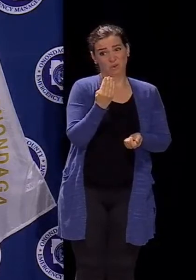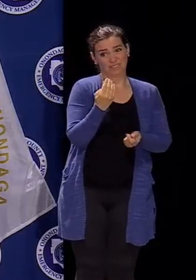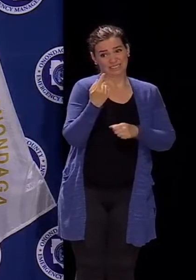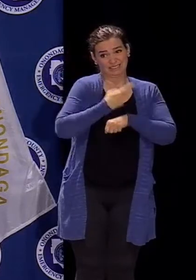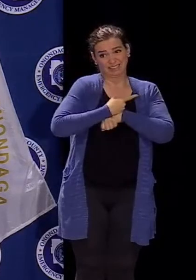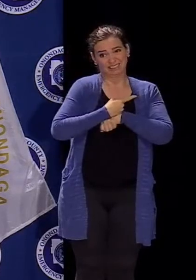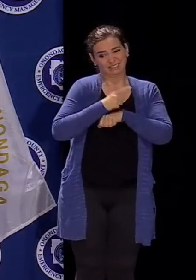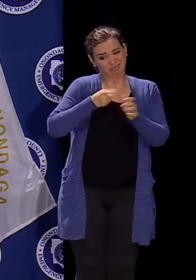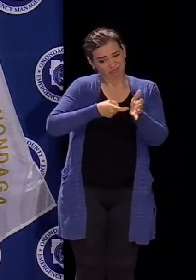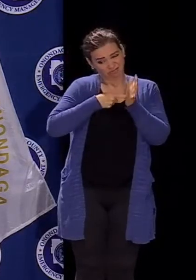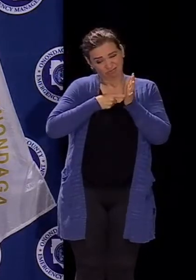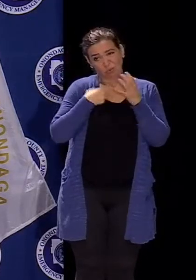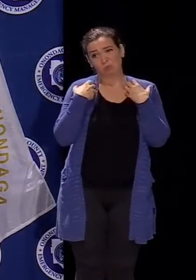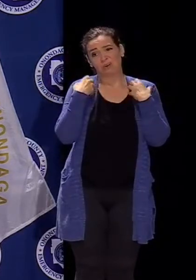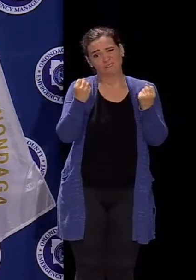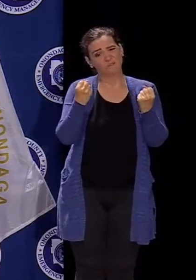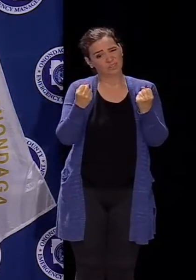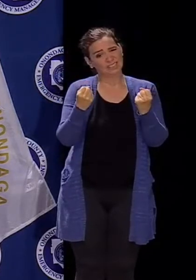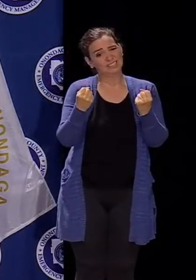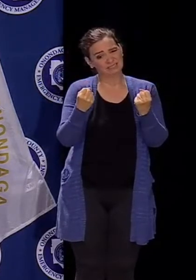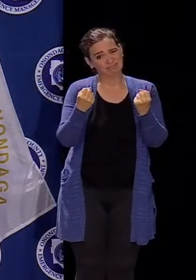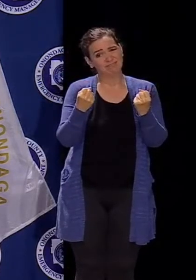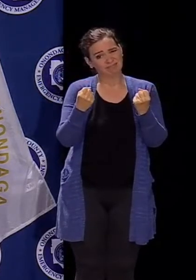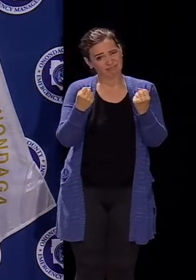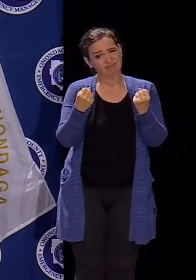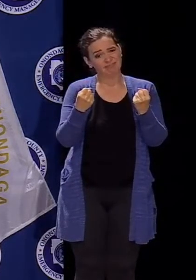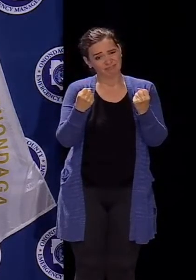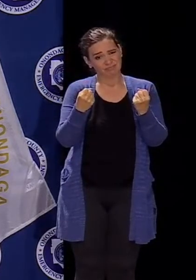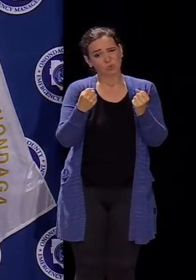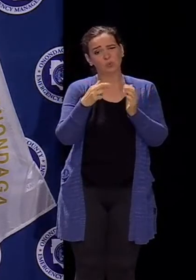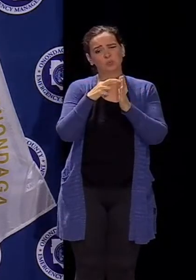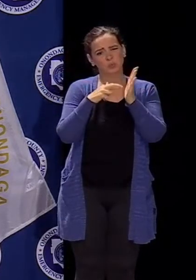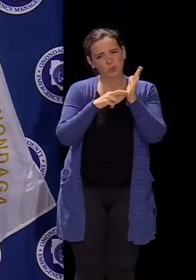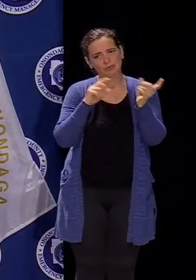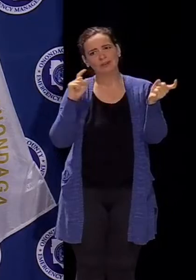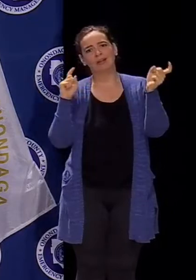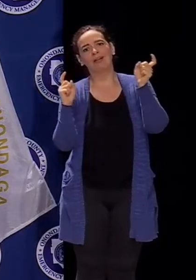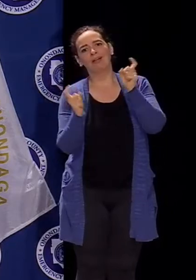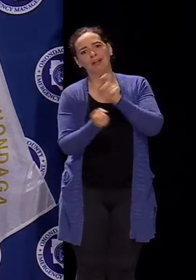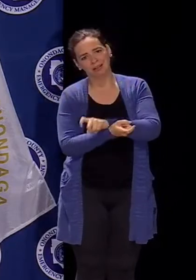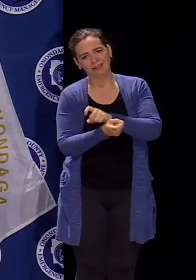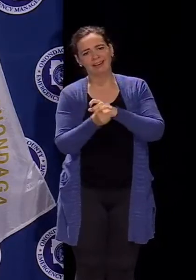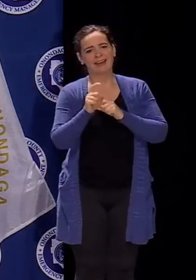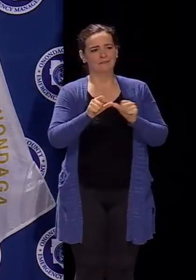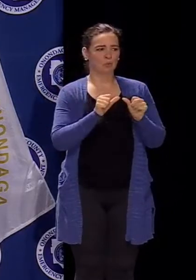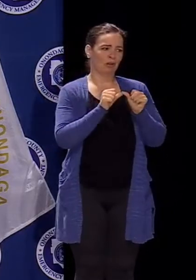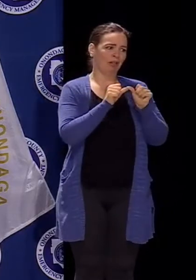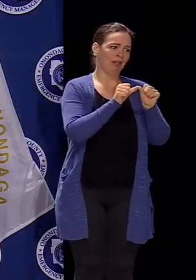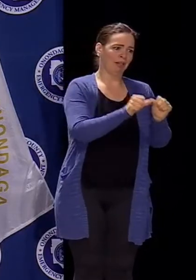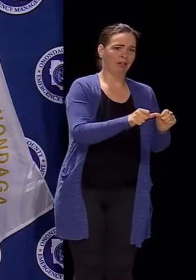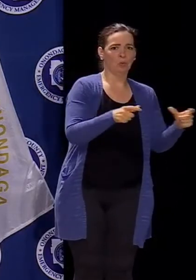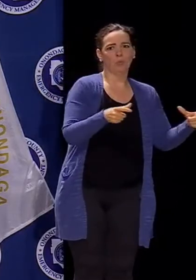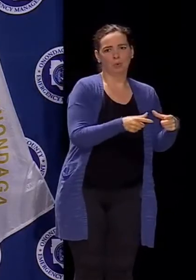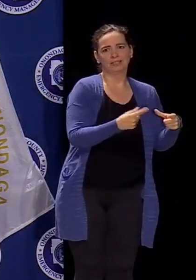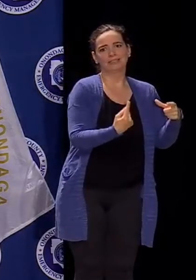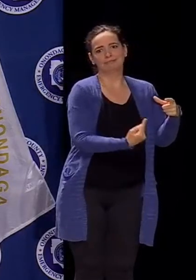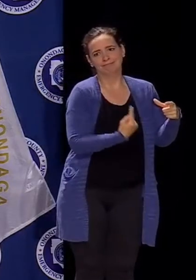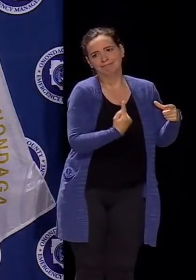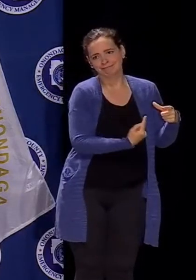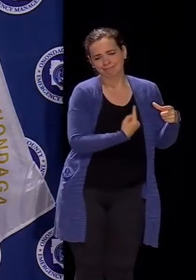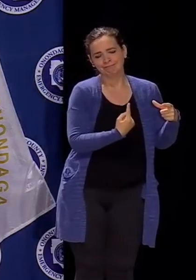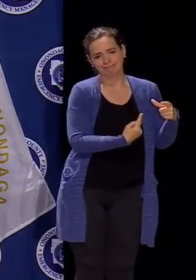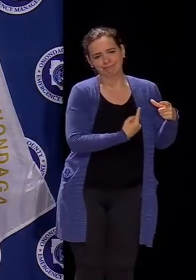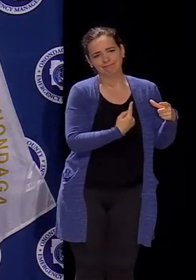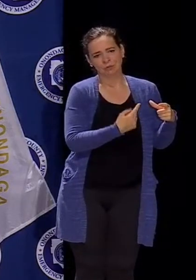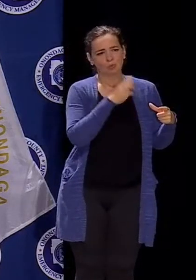That's a minimum. And then when the rules have changed again related to how long you're in a isolation period if you're under